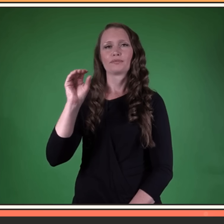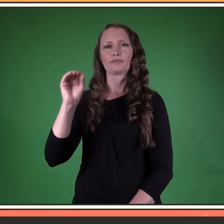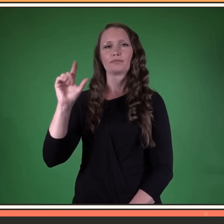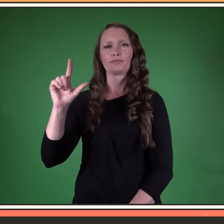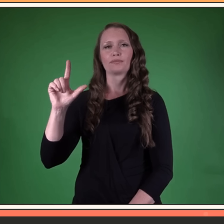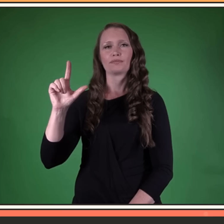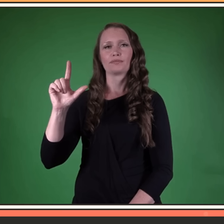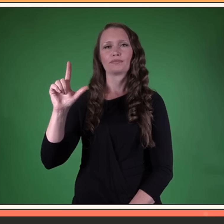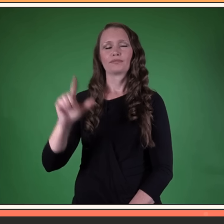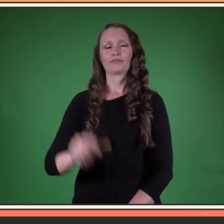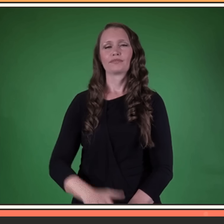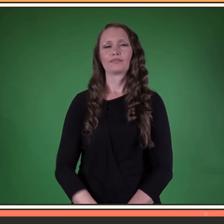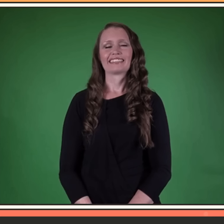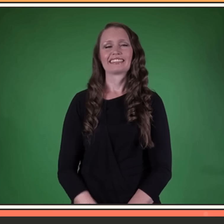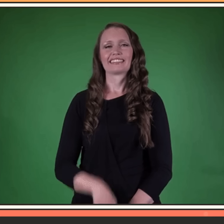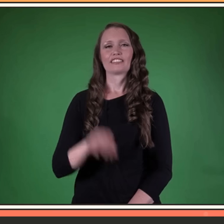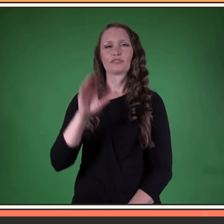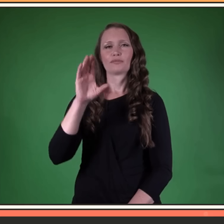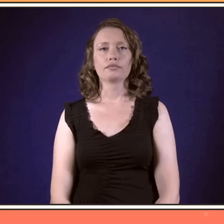Cool.